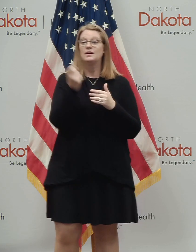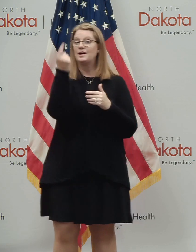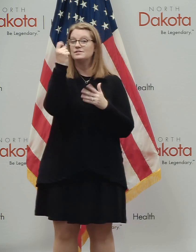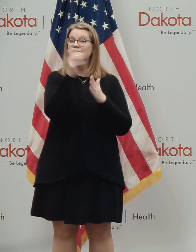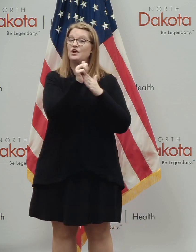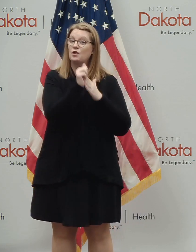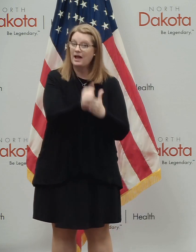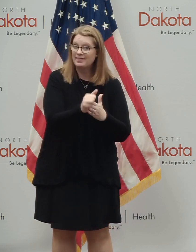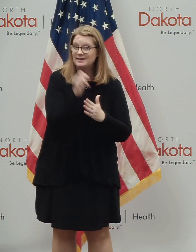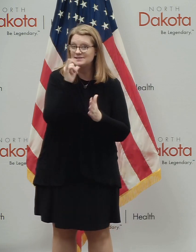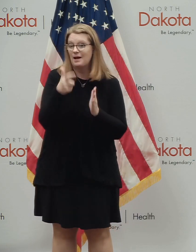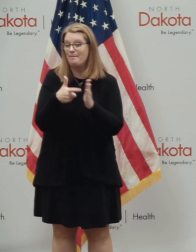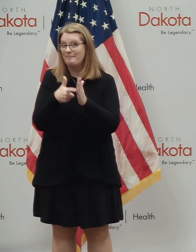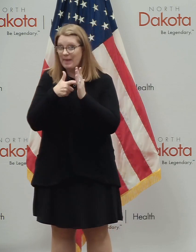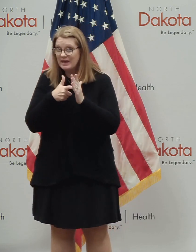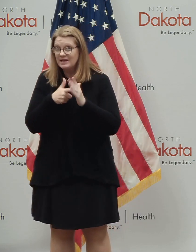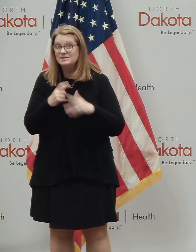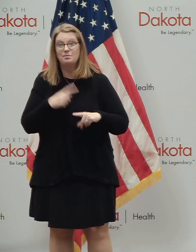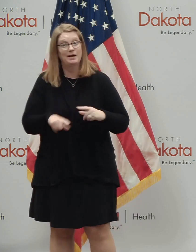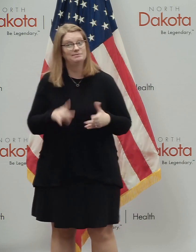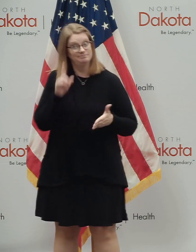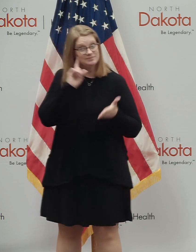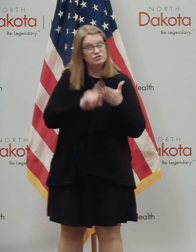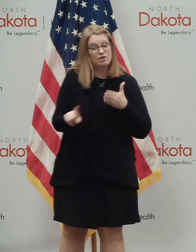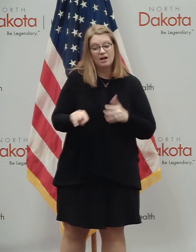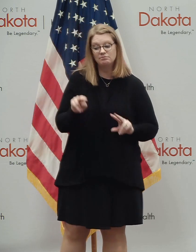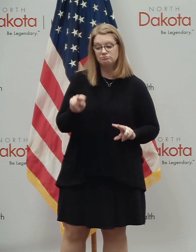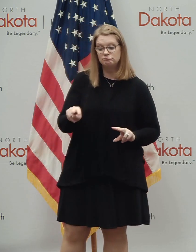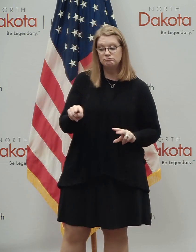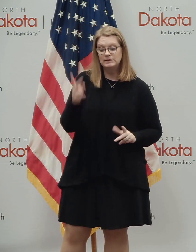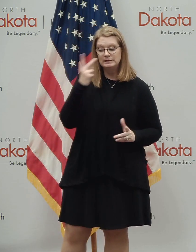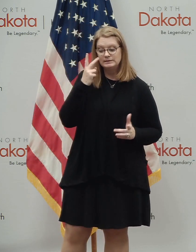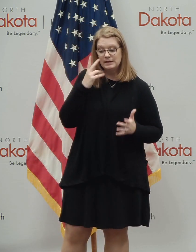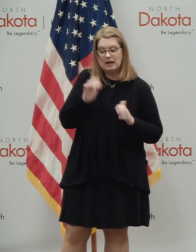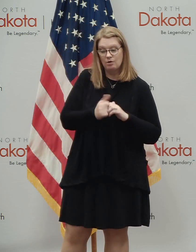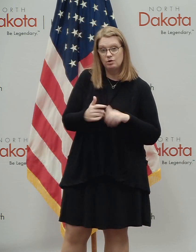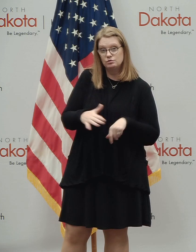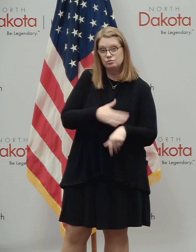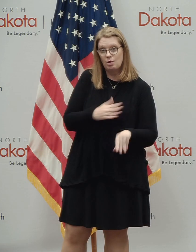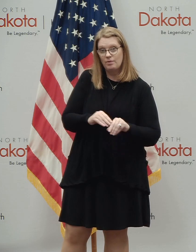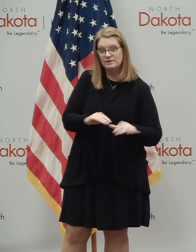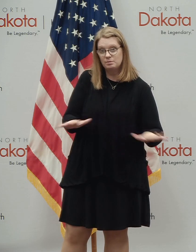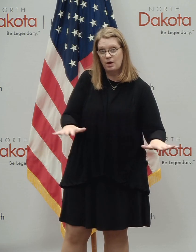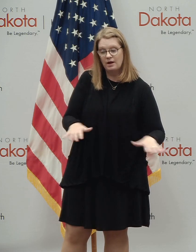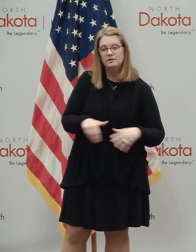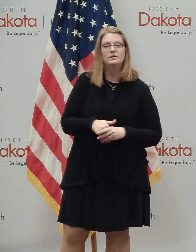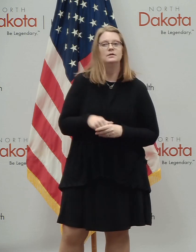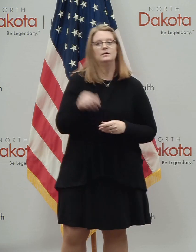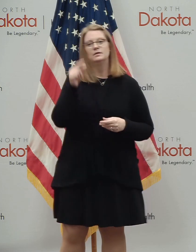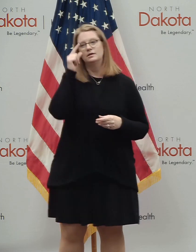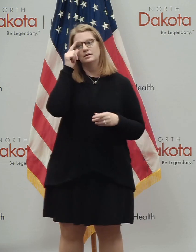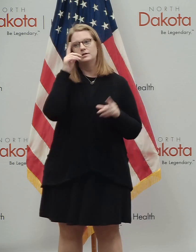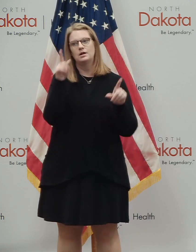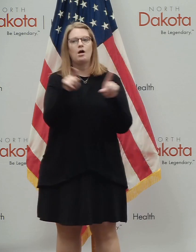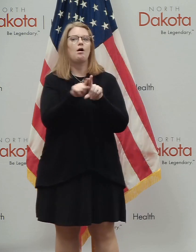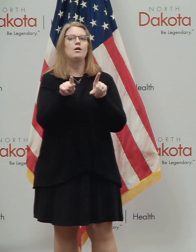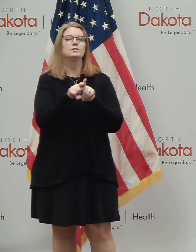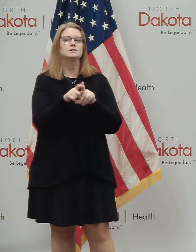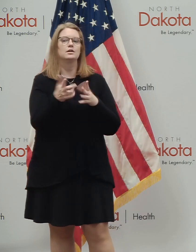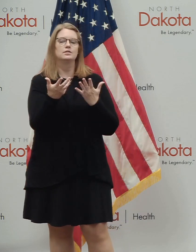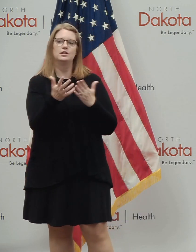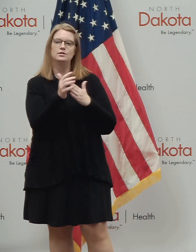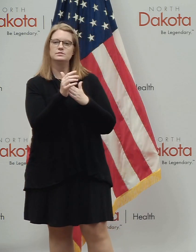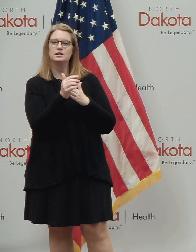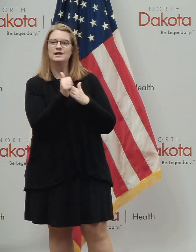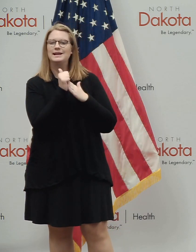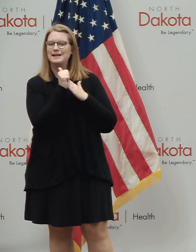guidelines, not mandates, but it's a good place to look to for how you might slow the spread in your county. And then also those guidelines go